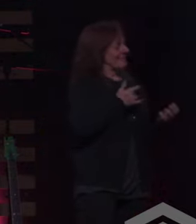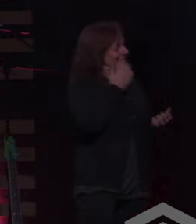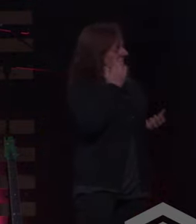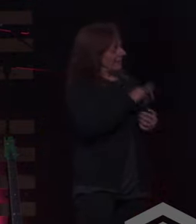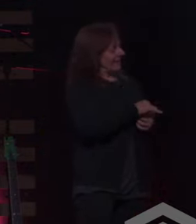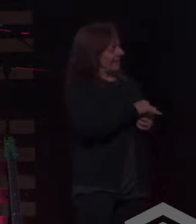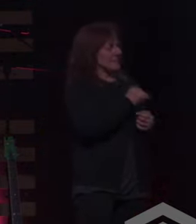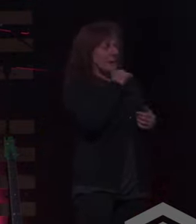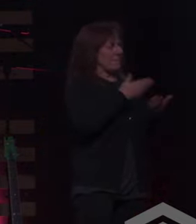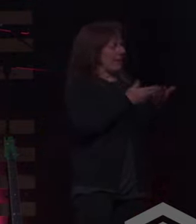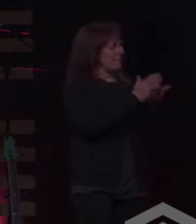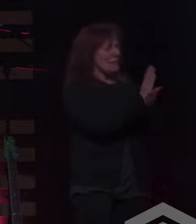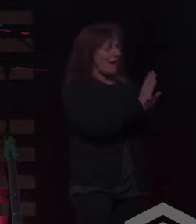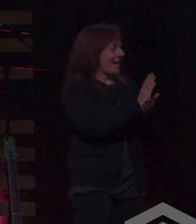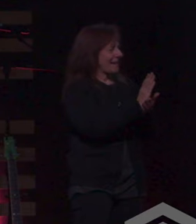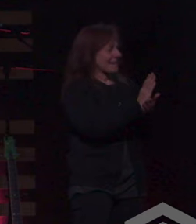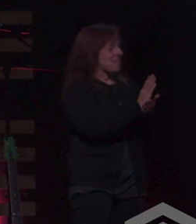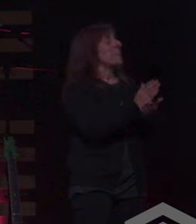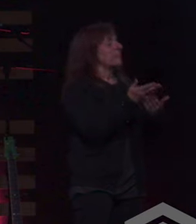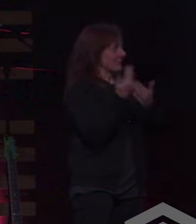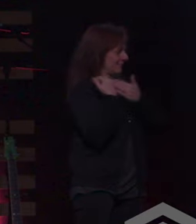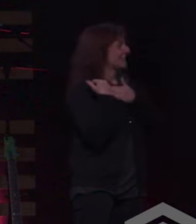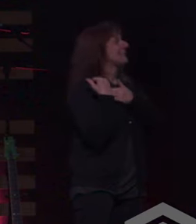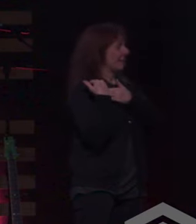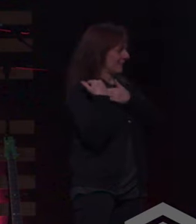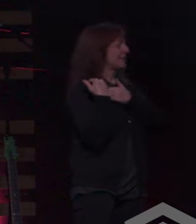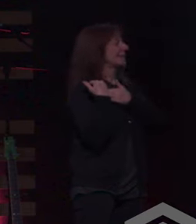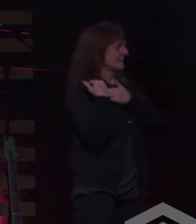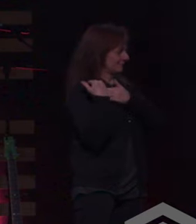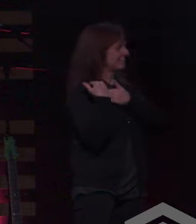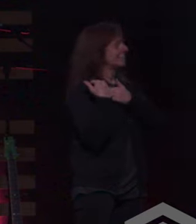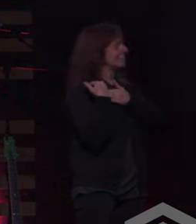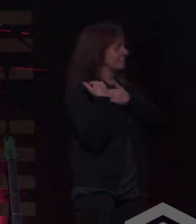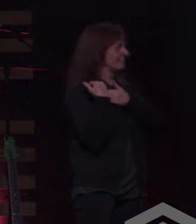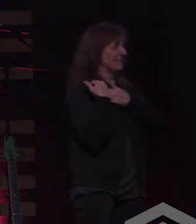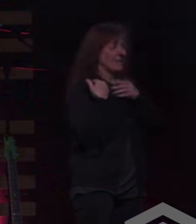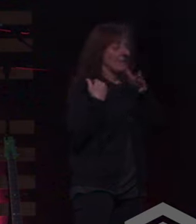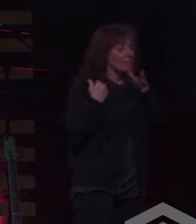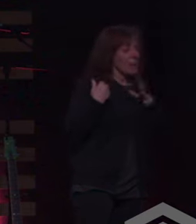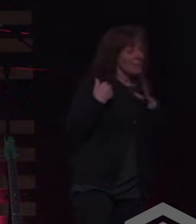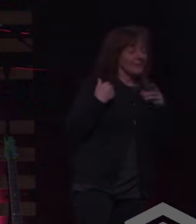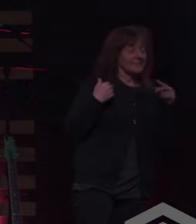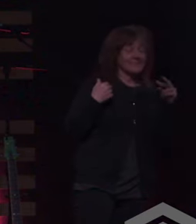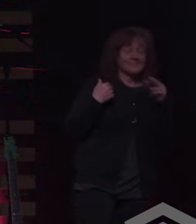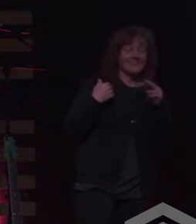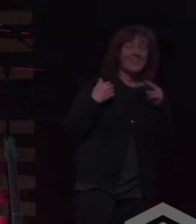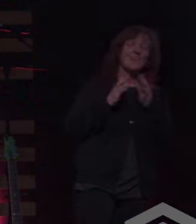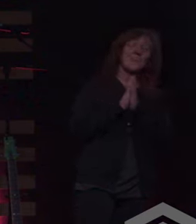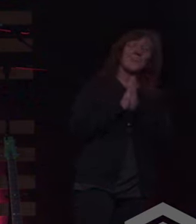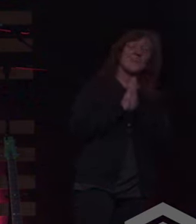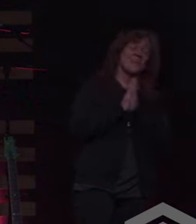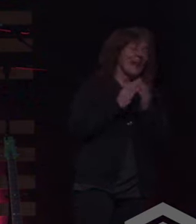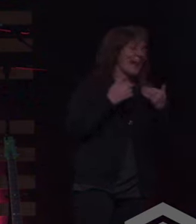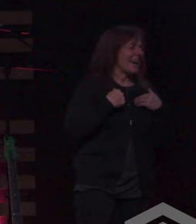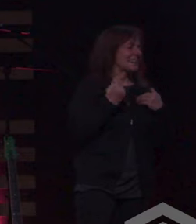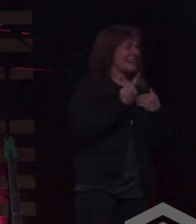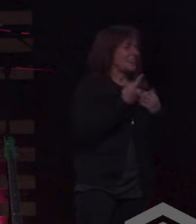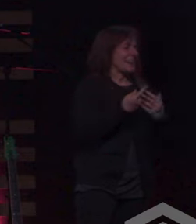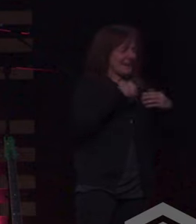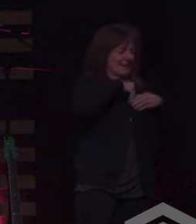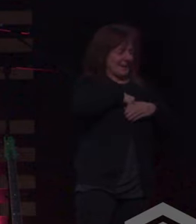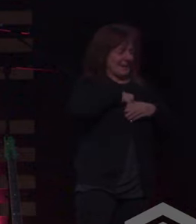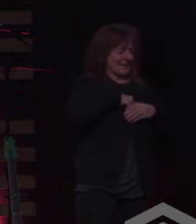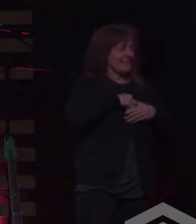isn't his right, but it's his responsibility. She, on the other hand, possesses something within